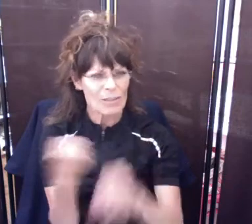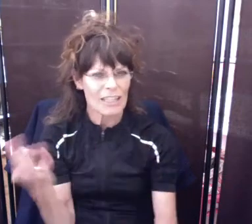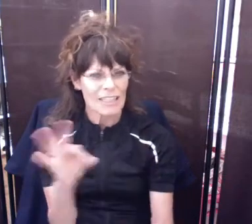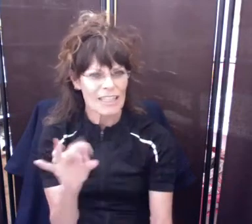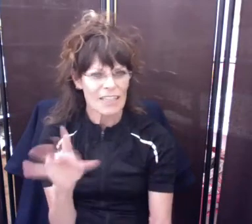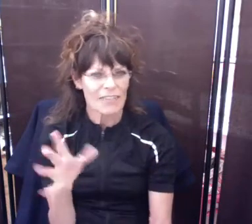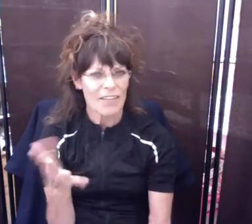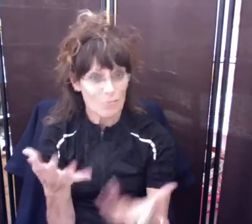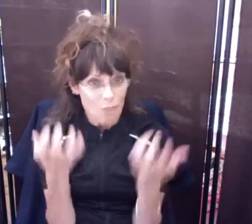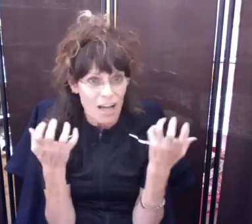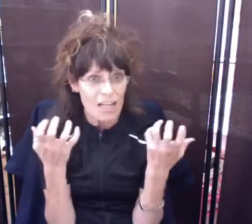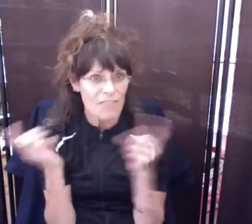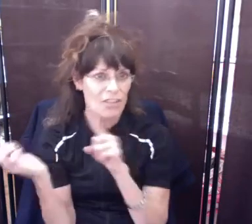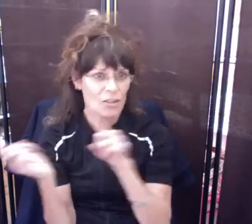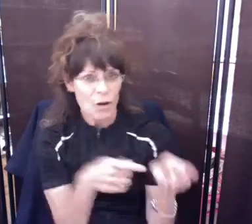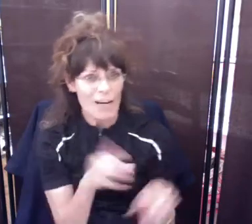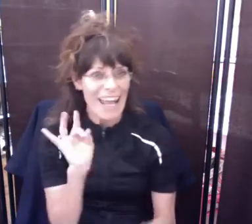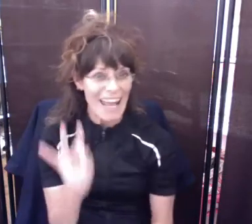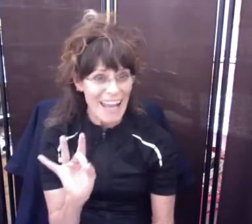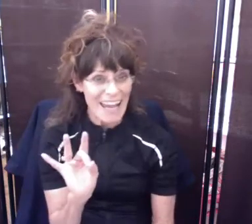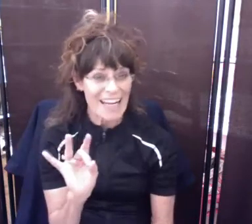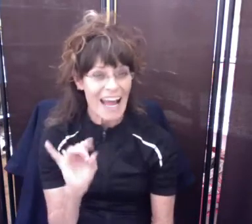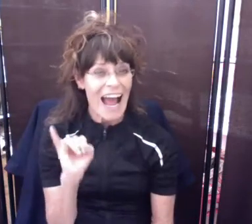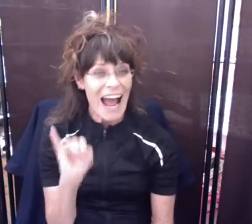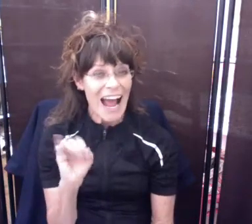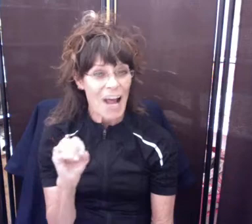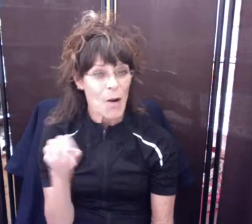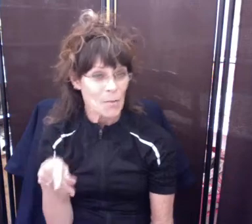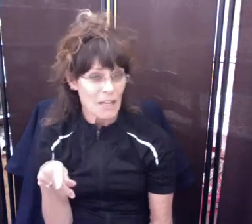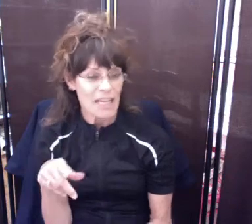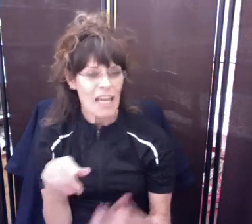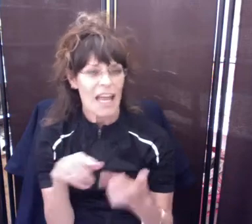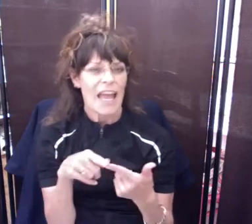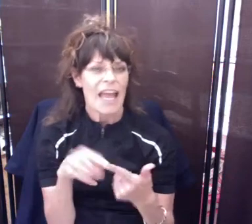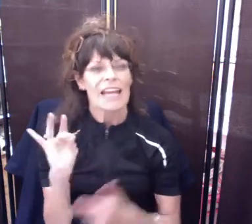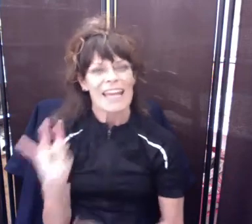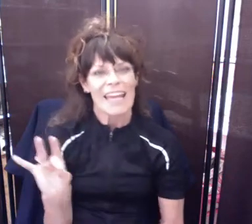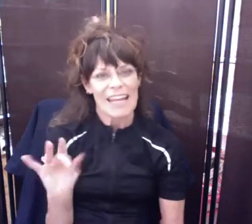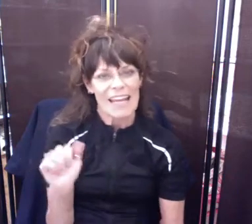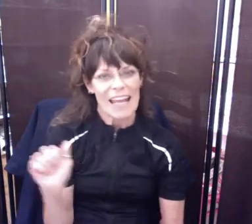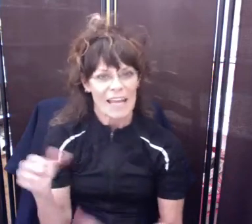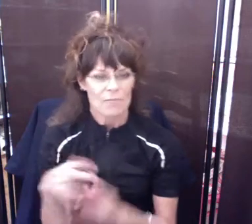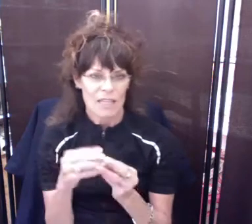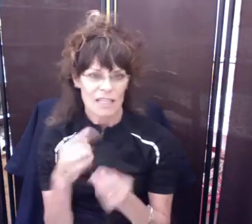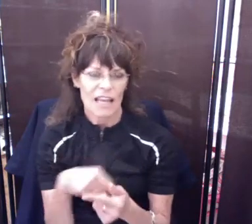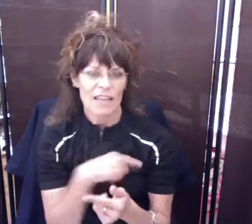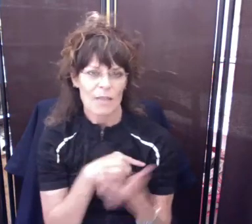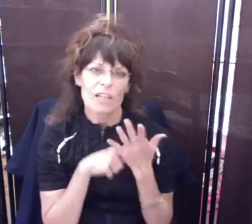got to go to 8 IOP meetings and 8 AA meetings, and then we'll talk about whether you can get your driver's license back